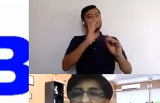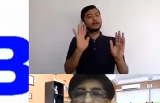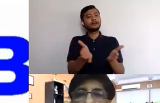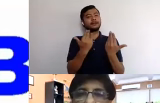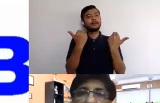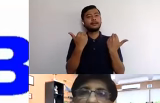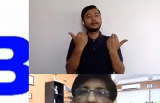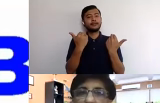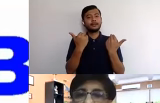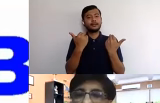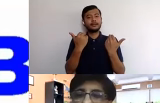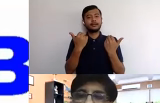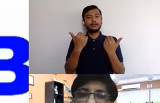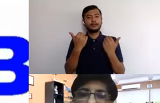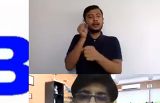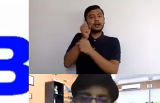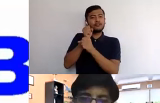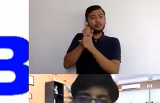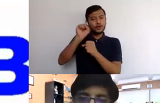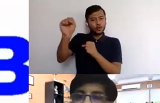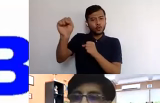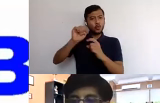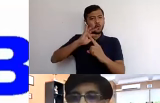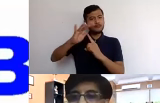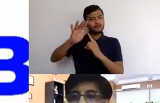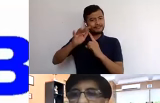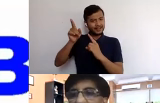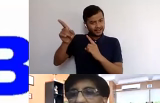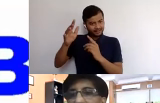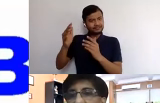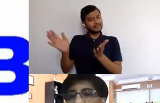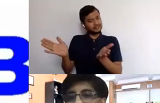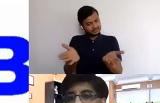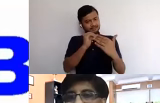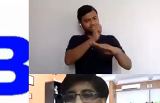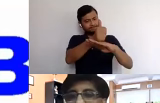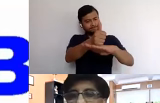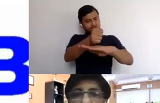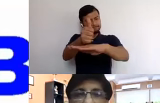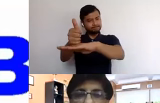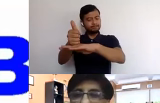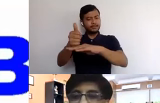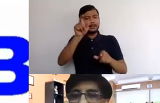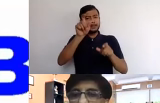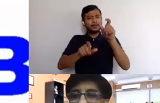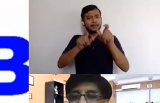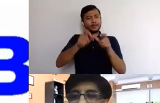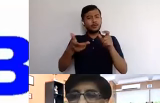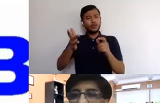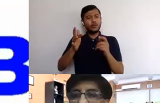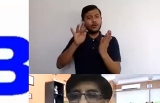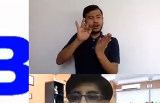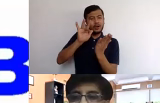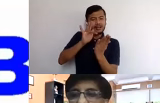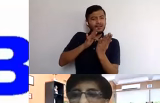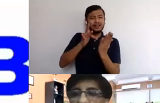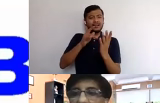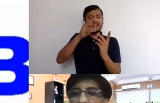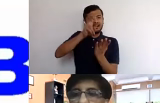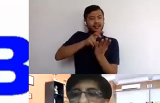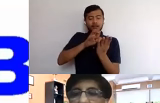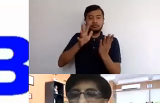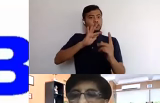widespread broadband proliferation. And in this context, as all of you know, that PM Mani project is really